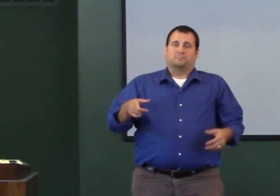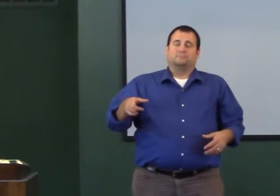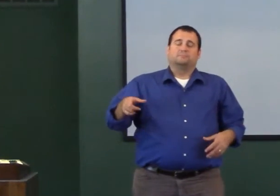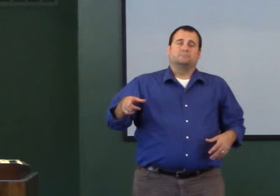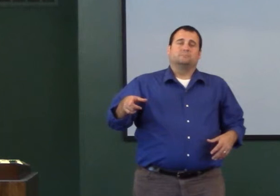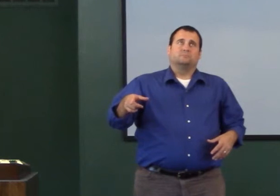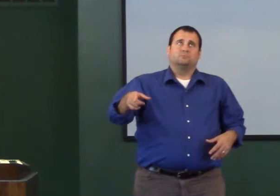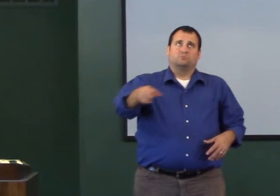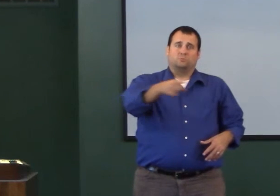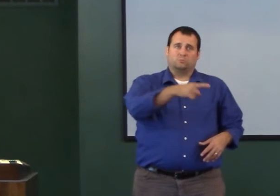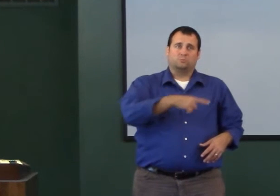Okay.